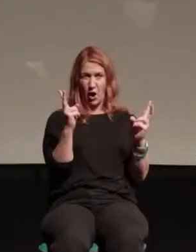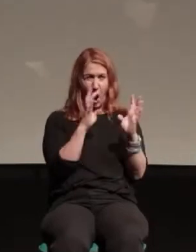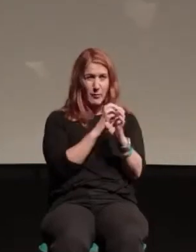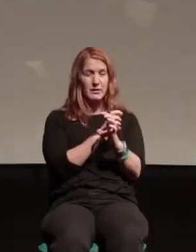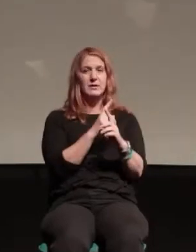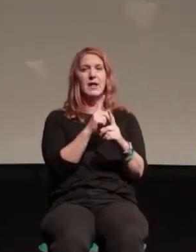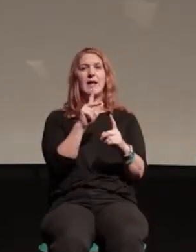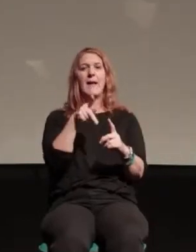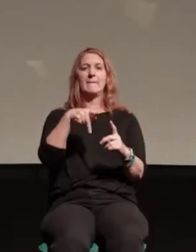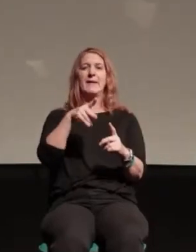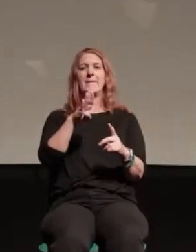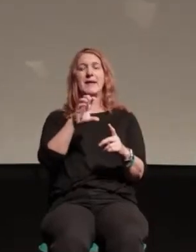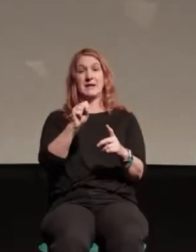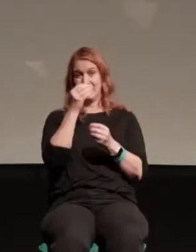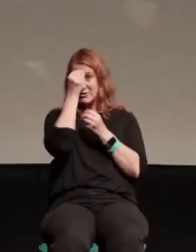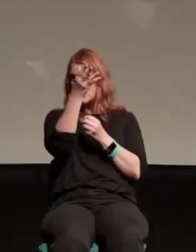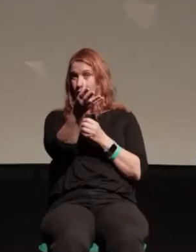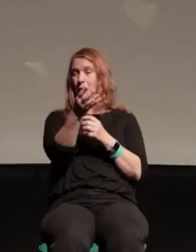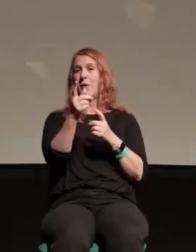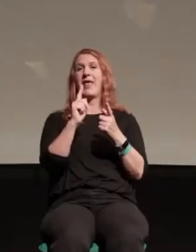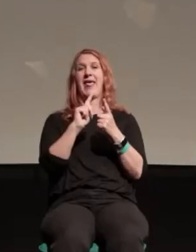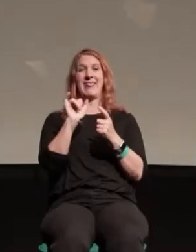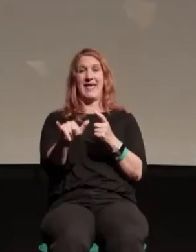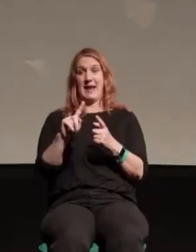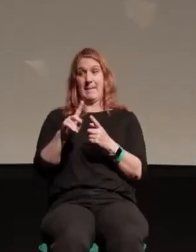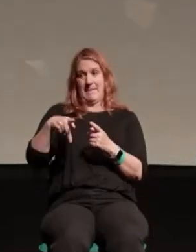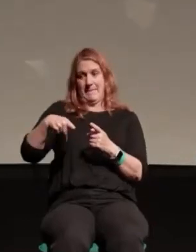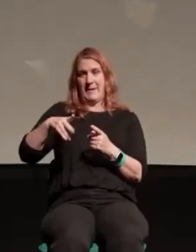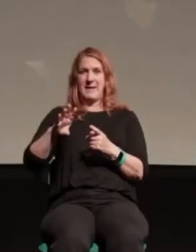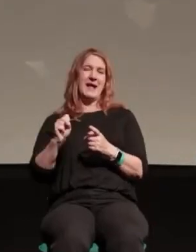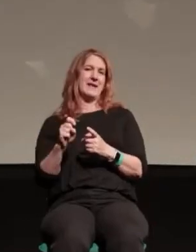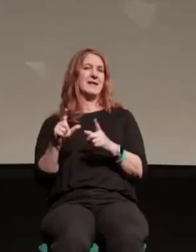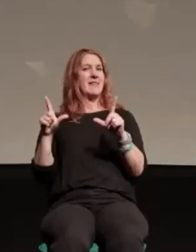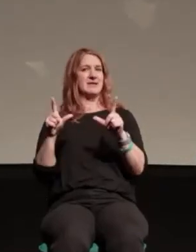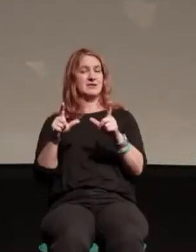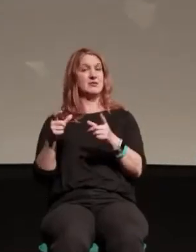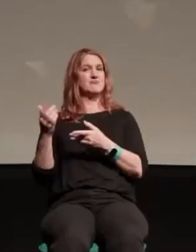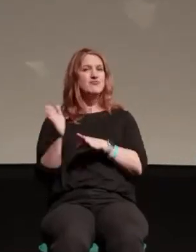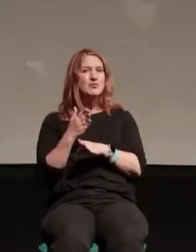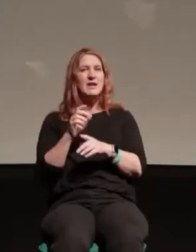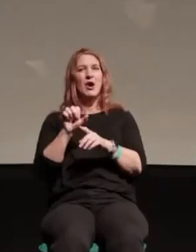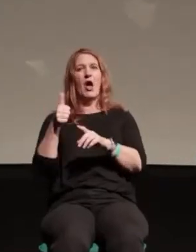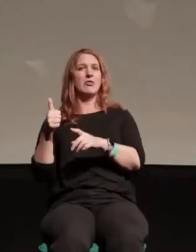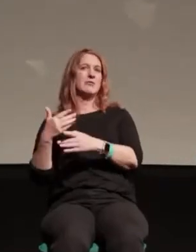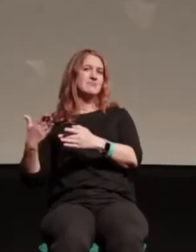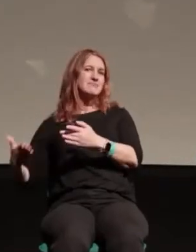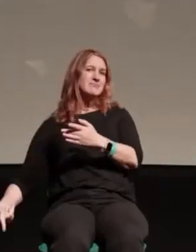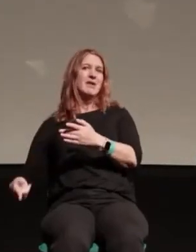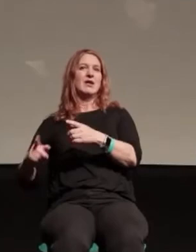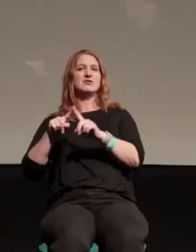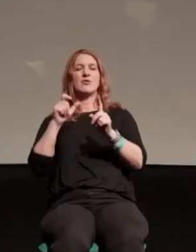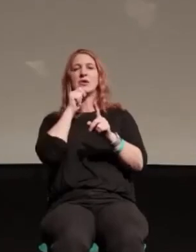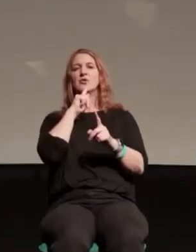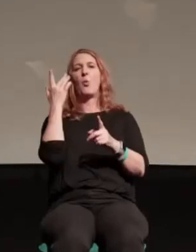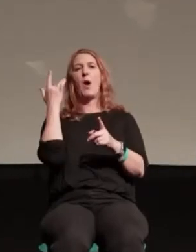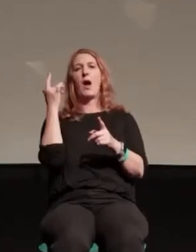CPB actually fully pays the sound exchange ASCAP licensing rights for music that's carried through the station programming. So I can't see why something like that could be